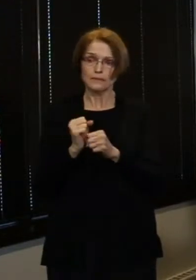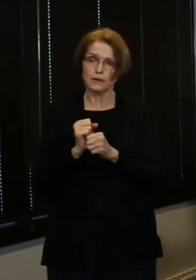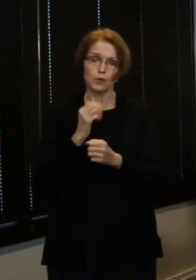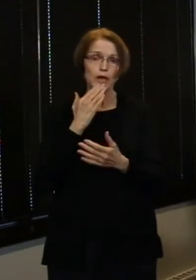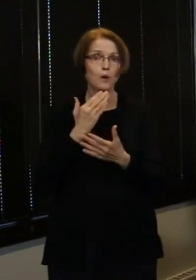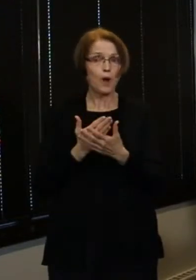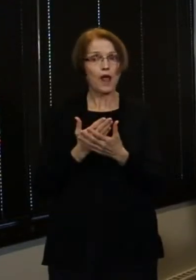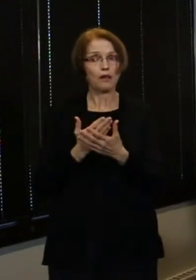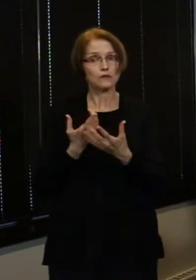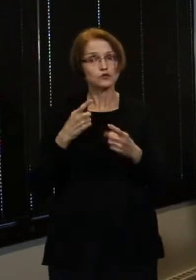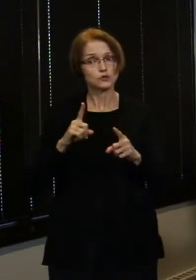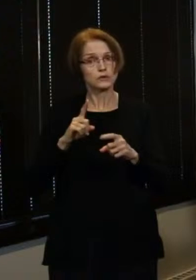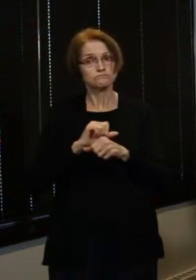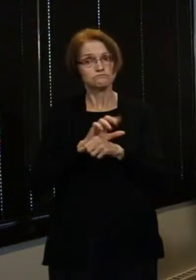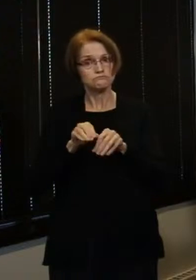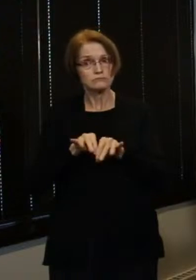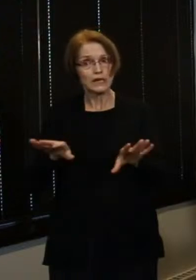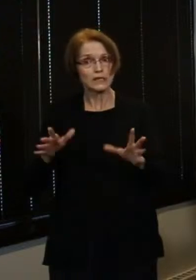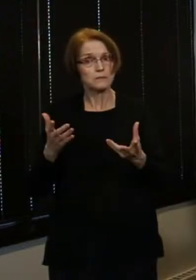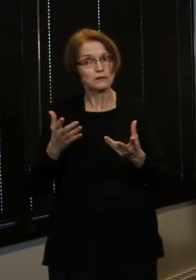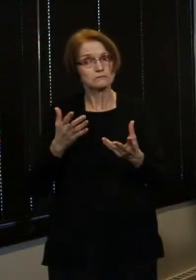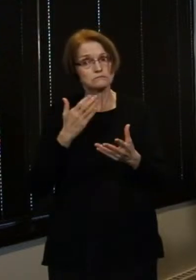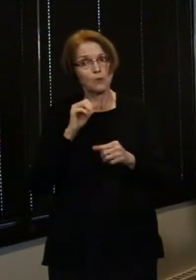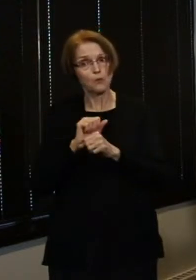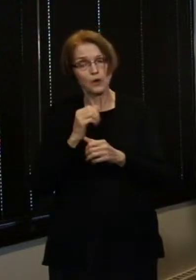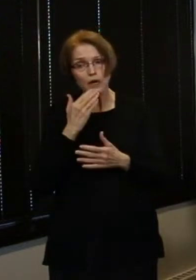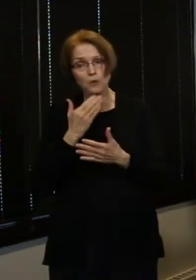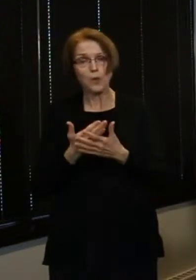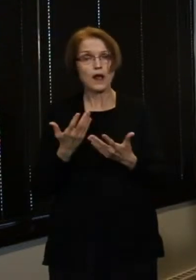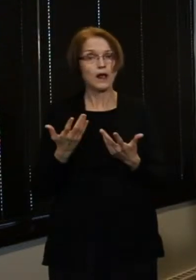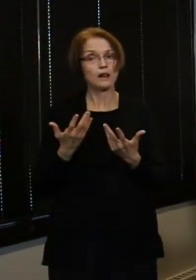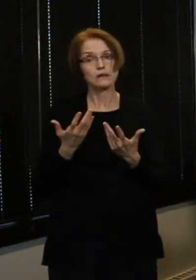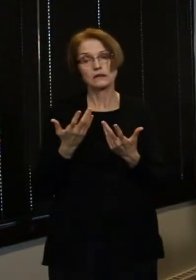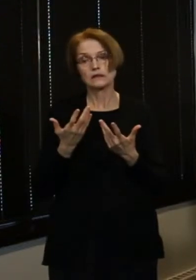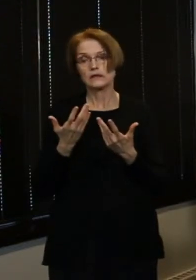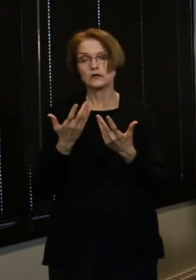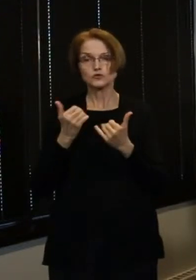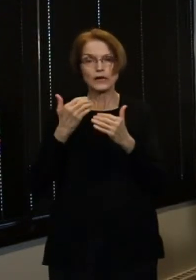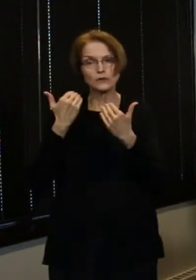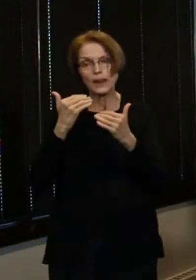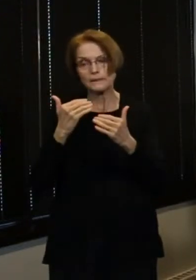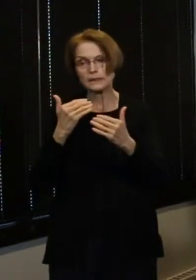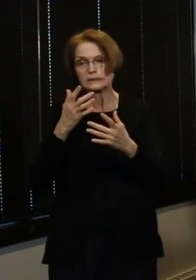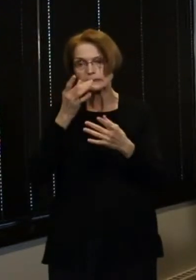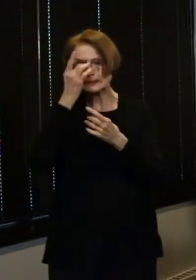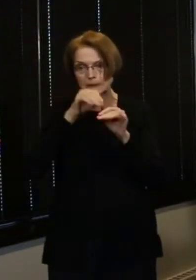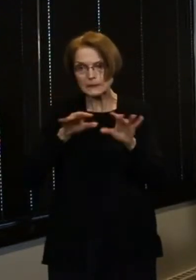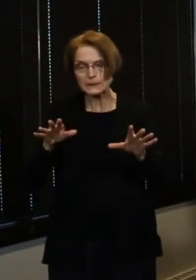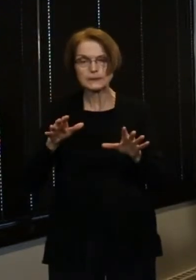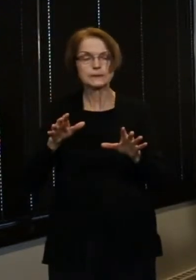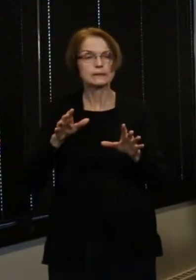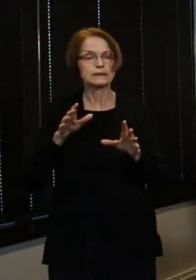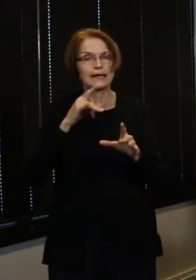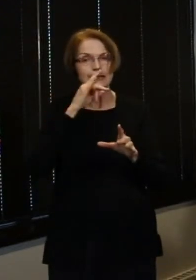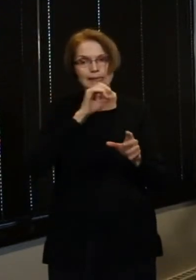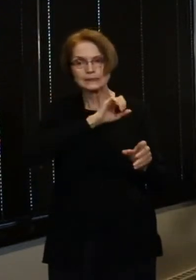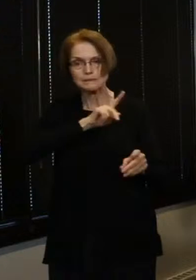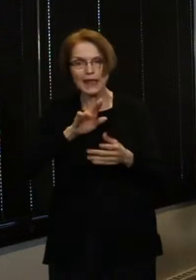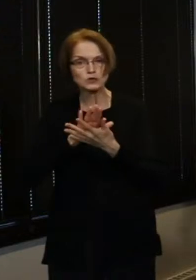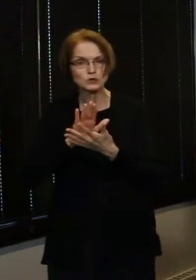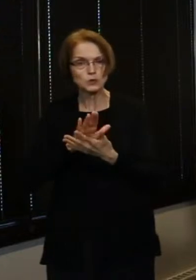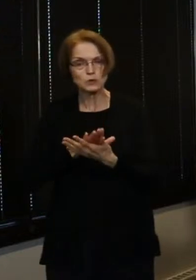well throughout the pandemic in doing mitigation strategies and bringing kids back to school. But there